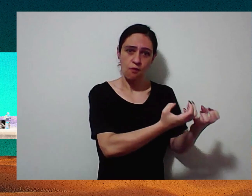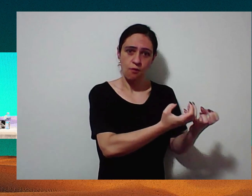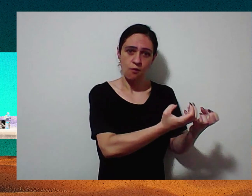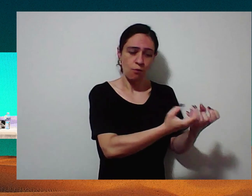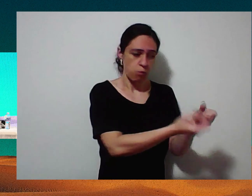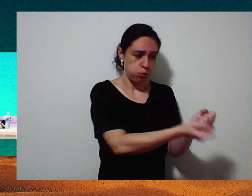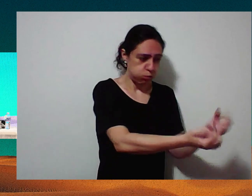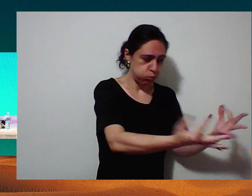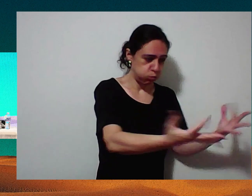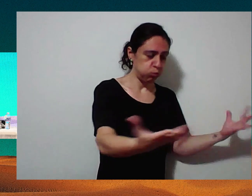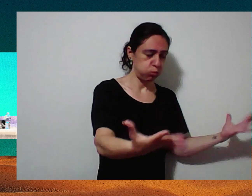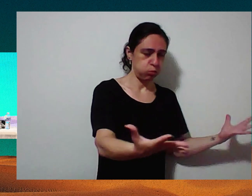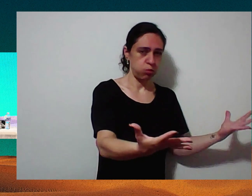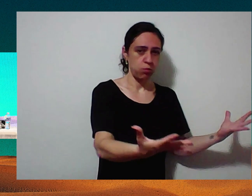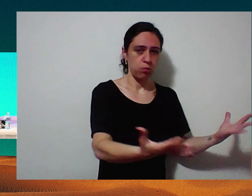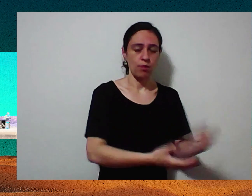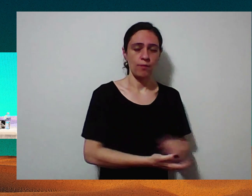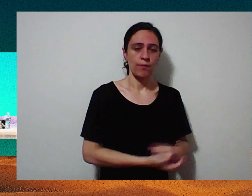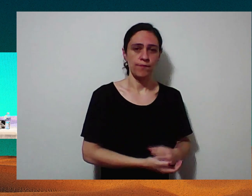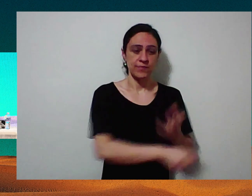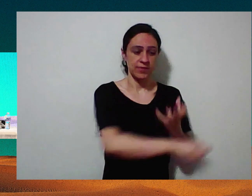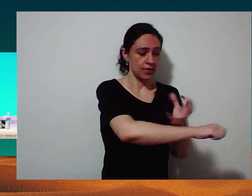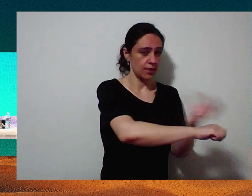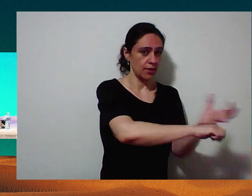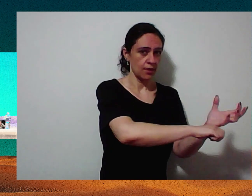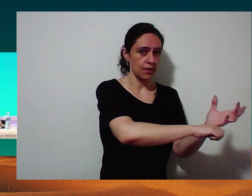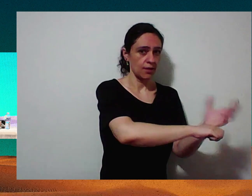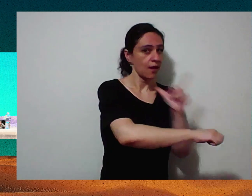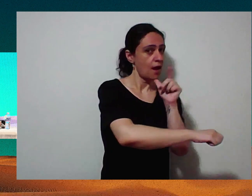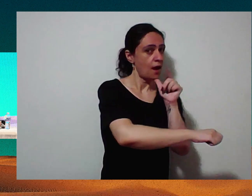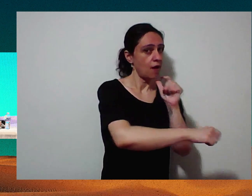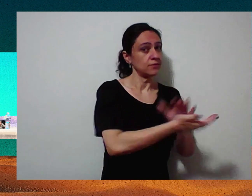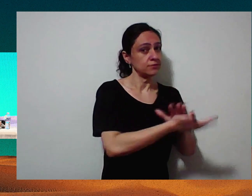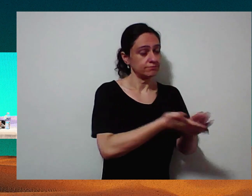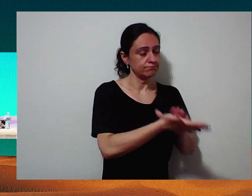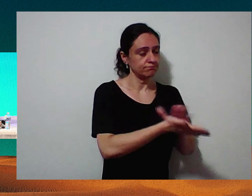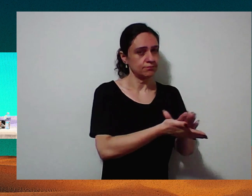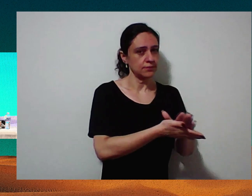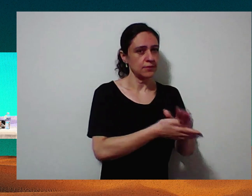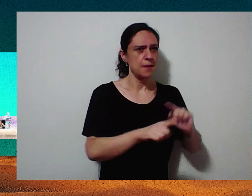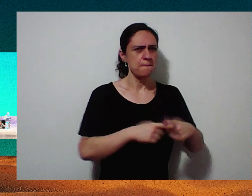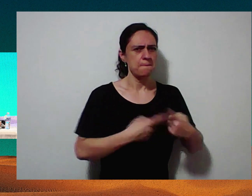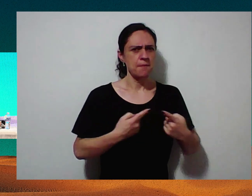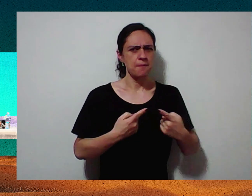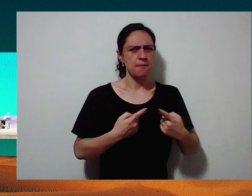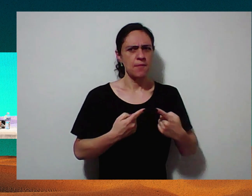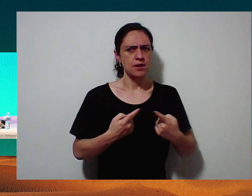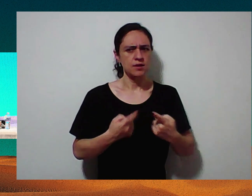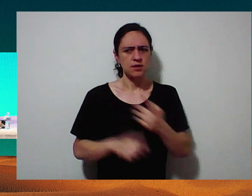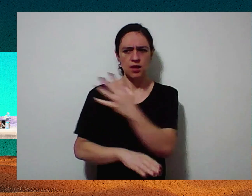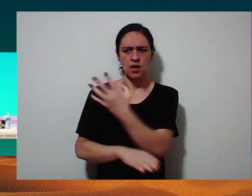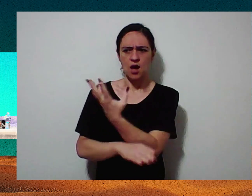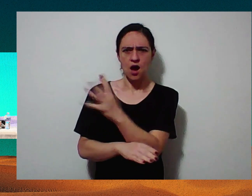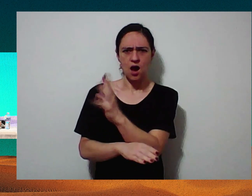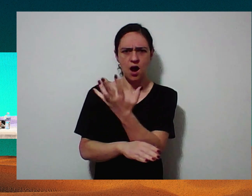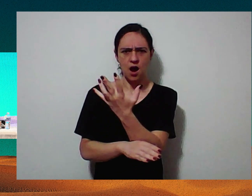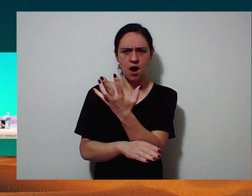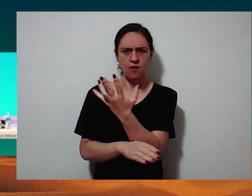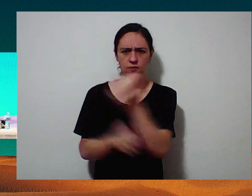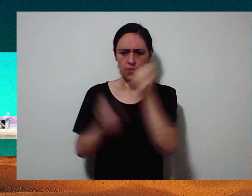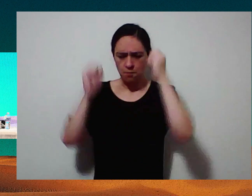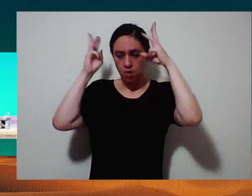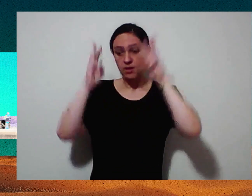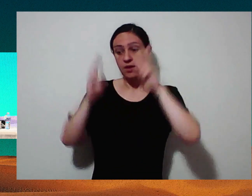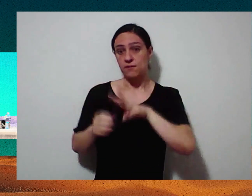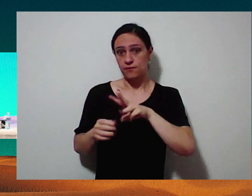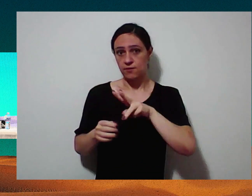the grass which is the fuel for the fire. Mas naquela sarça, o fogo não usava a sarça como combustível. But